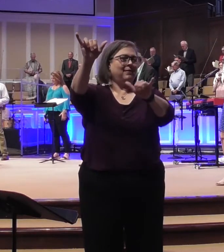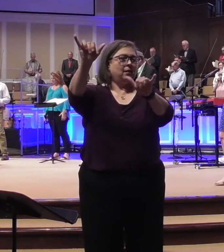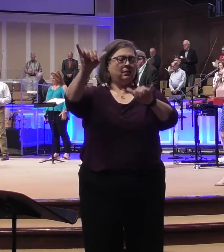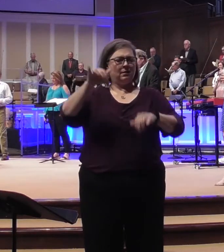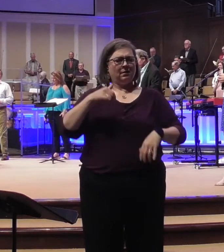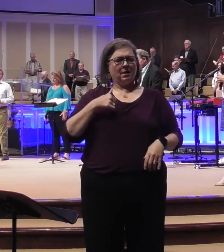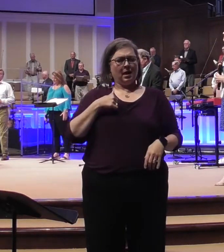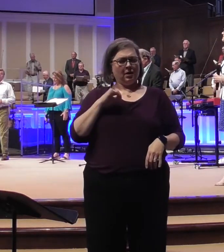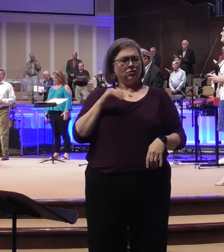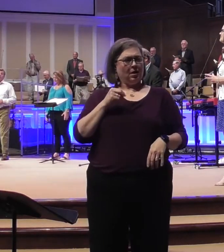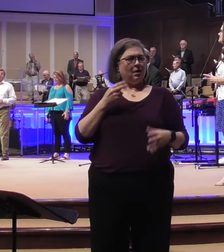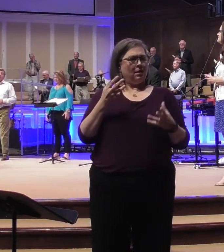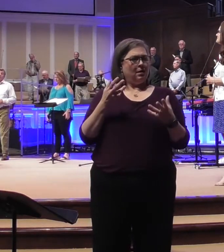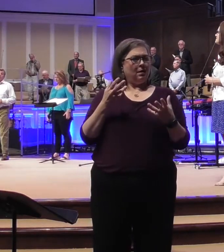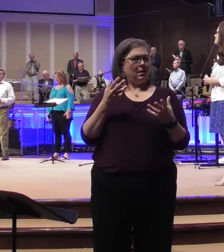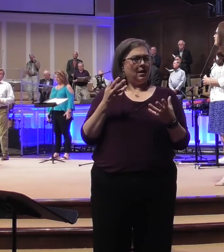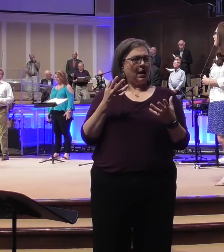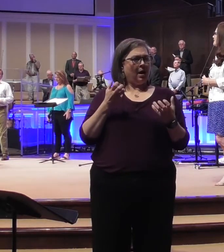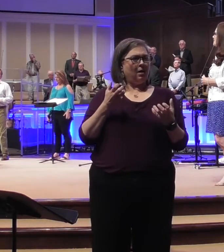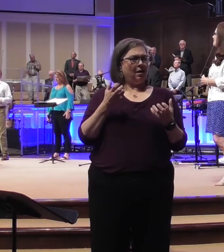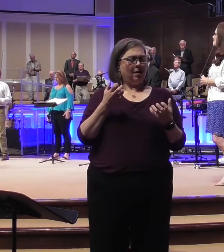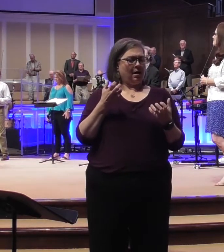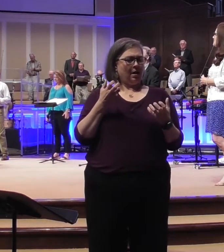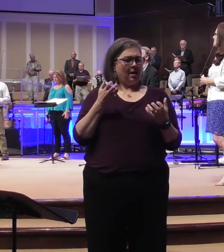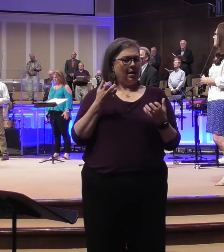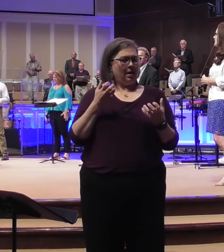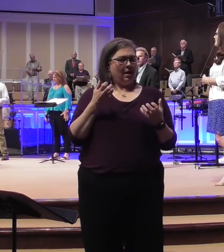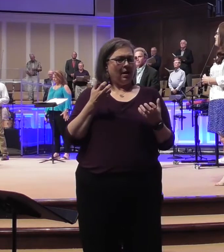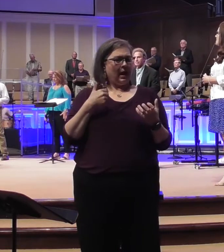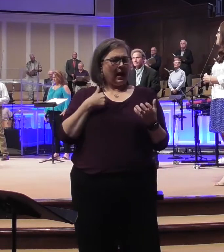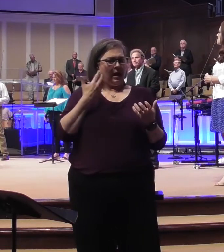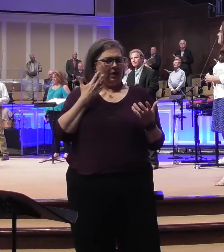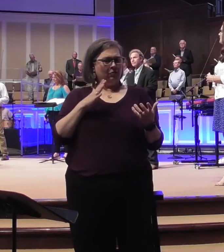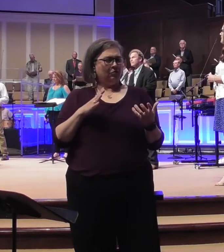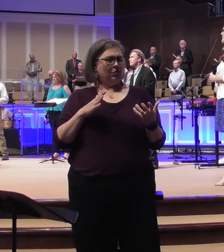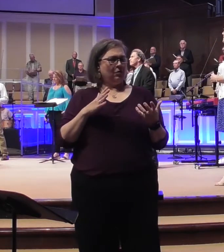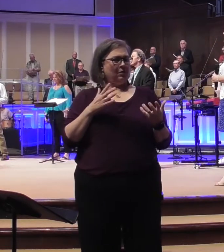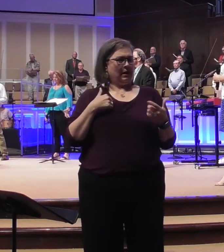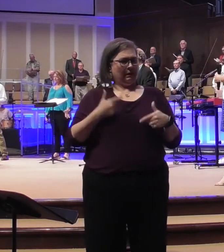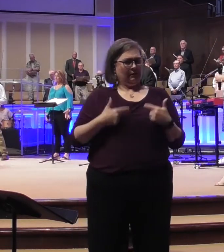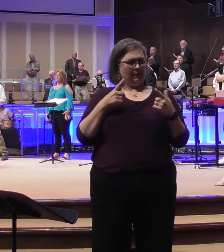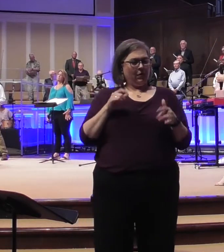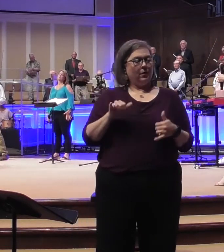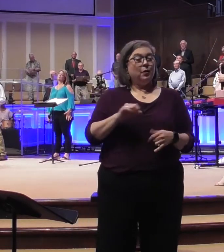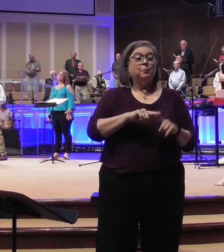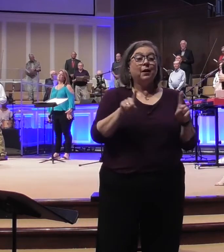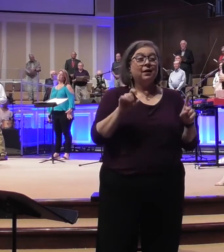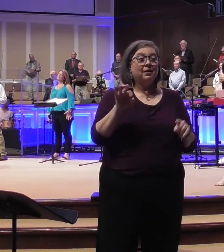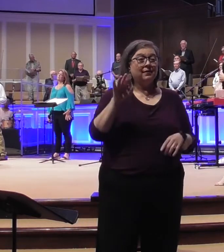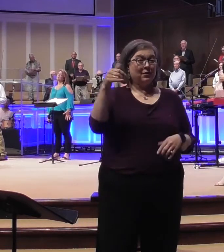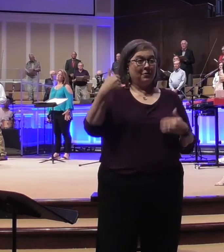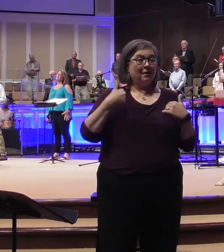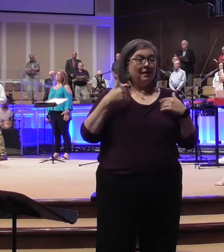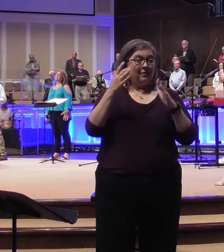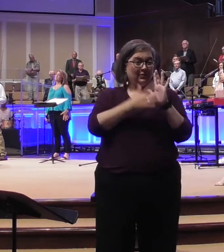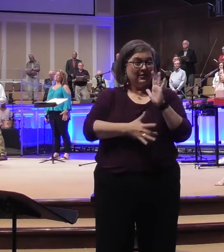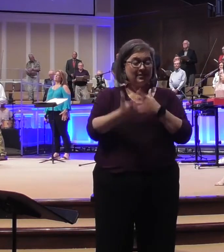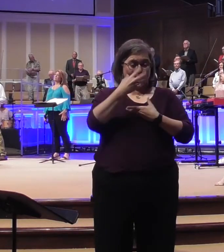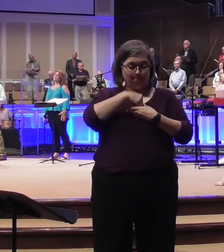forever. But if you know Him, you'll have the opportunity to praise Him for endless